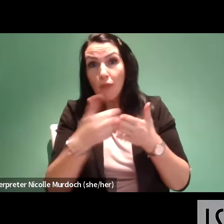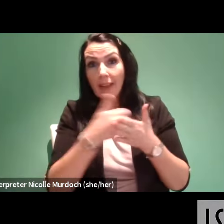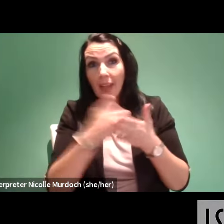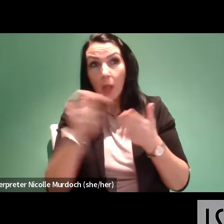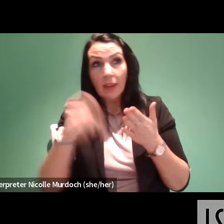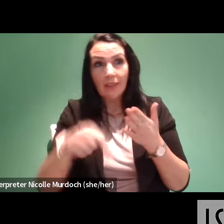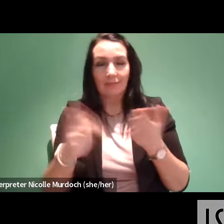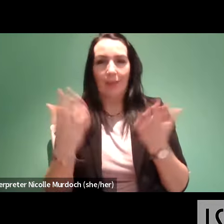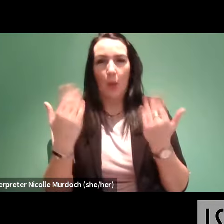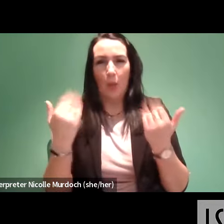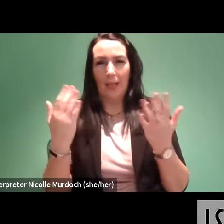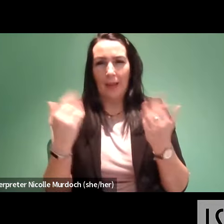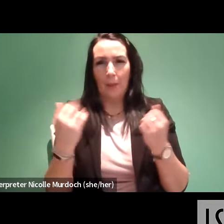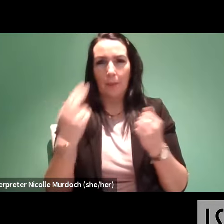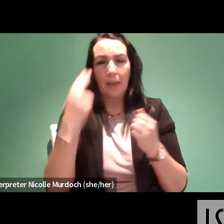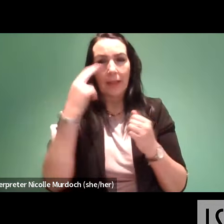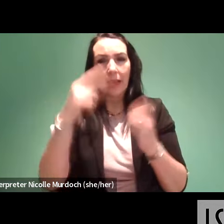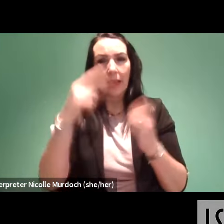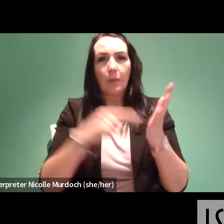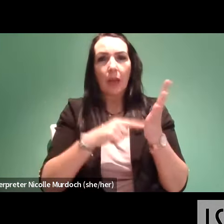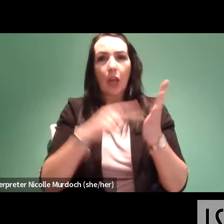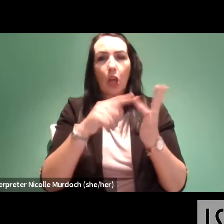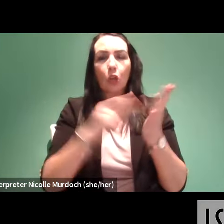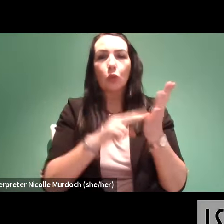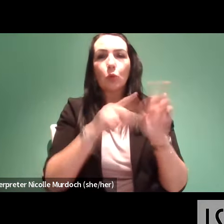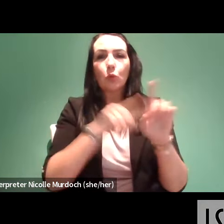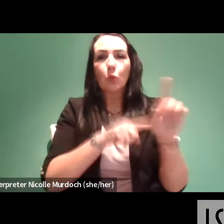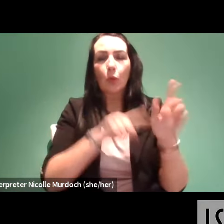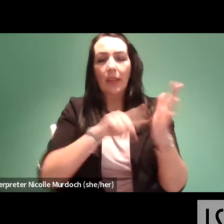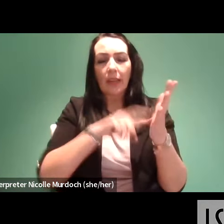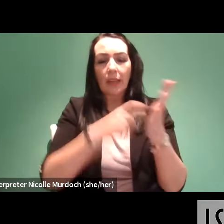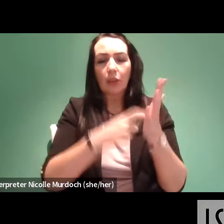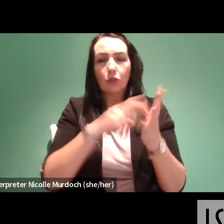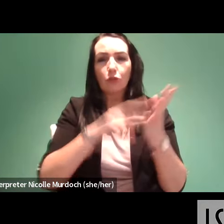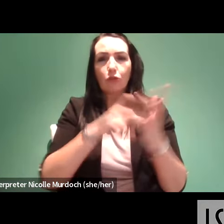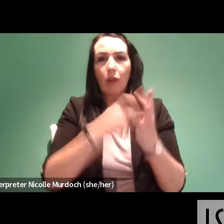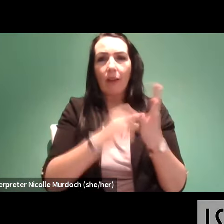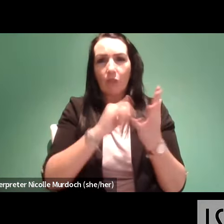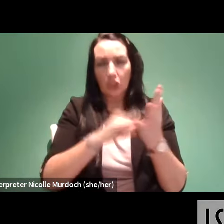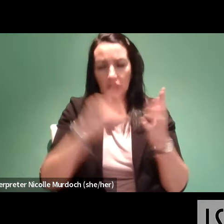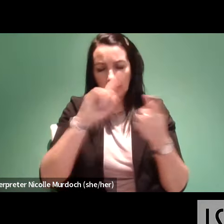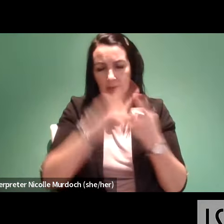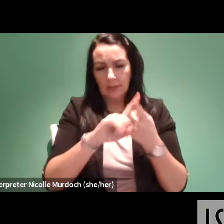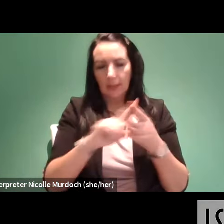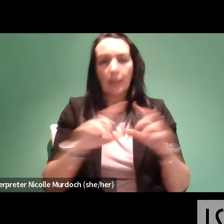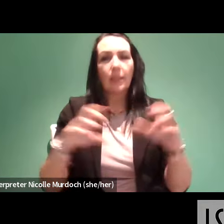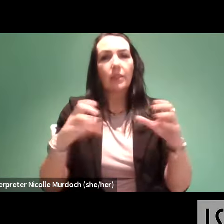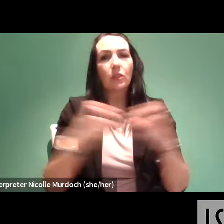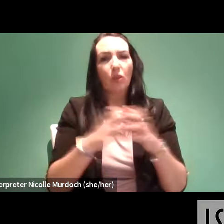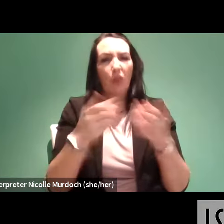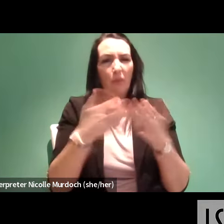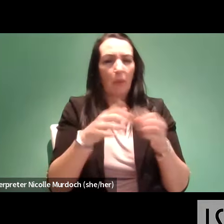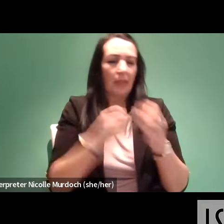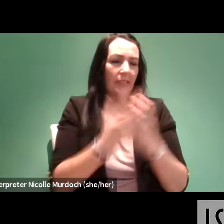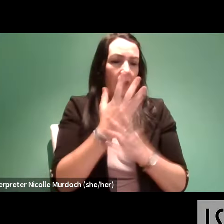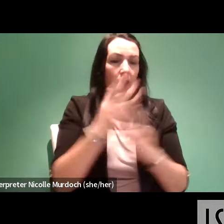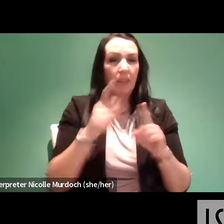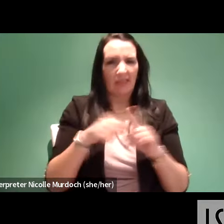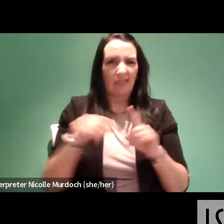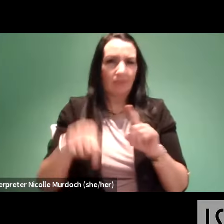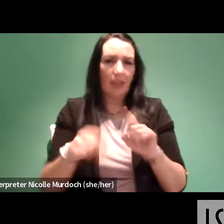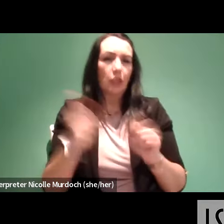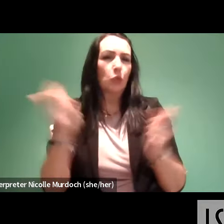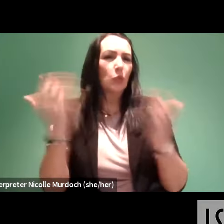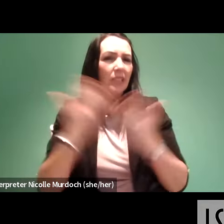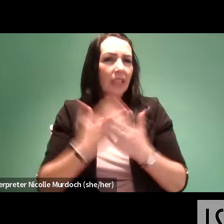My name is Tony Travers, and I'm professor in the School of Public Policy and the Department of Government. And it's my happy duty this evening just